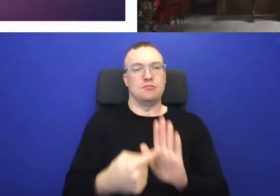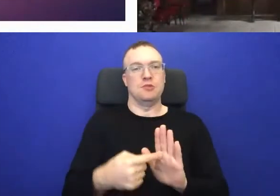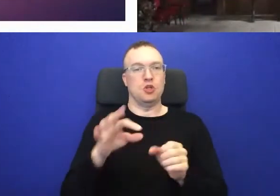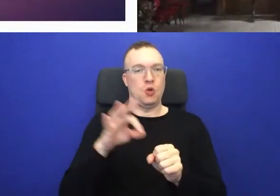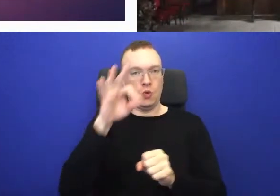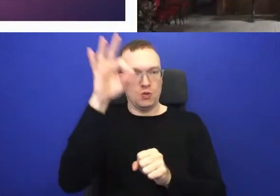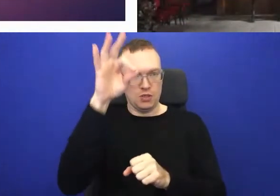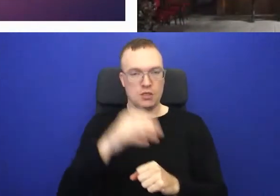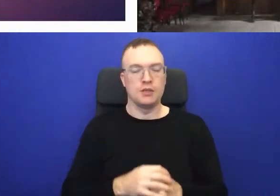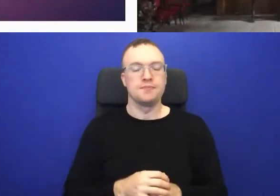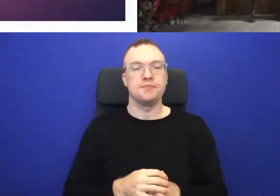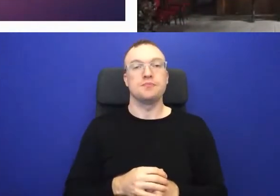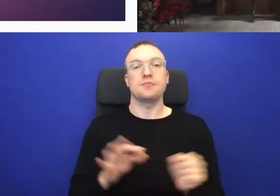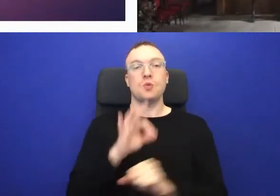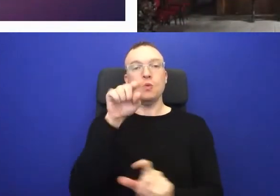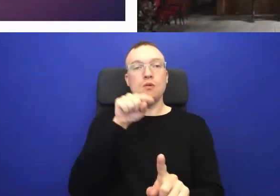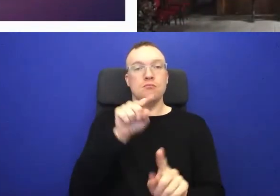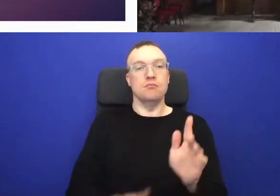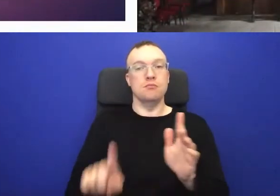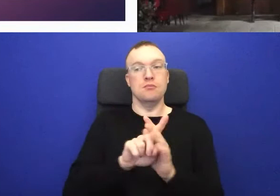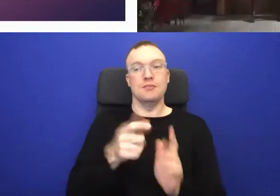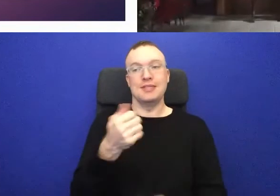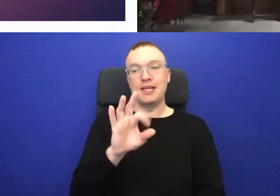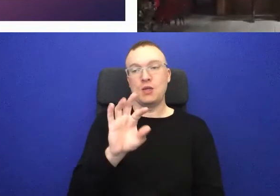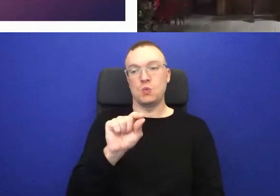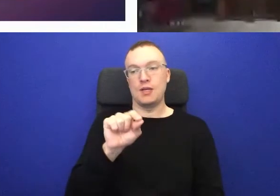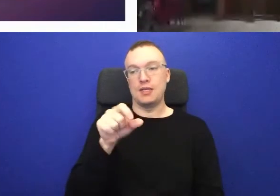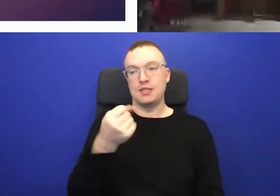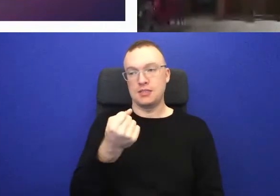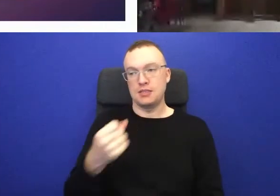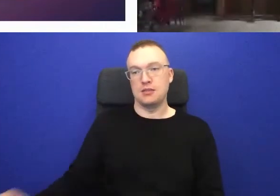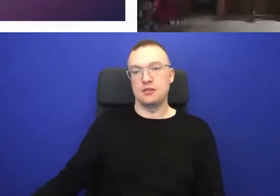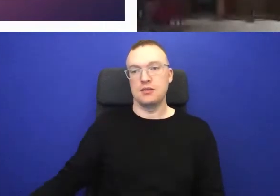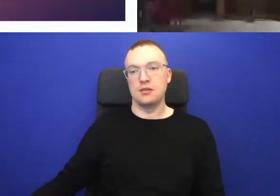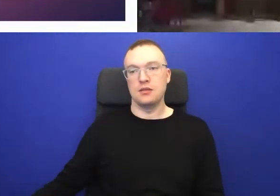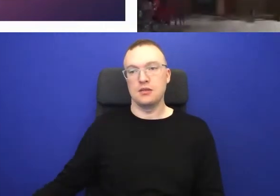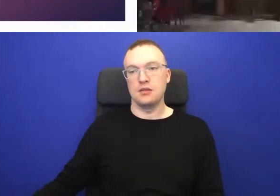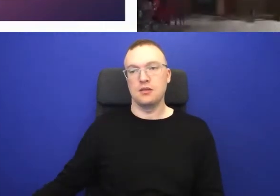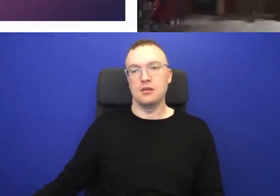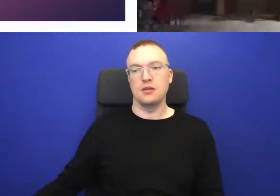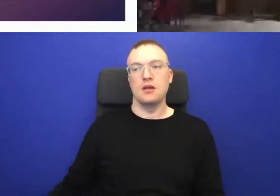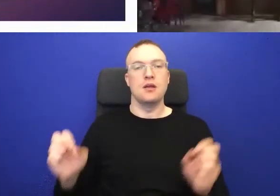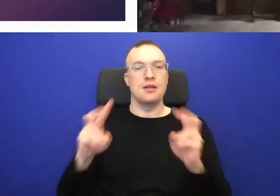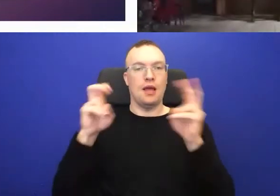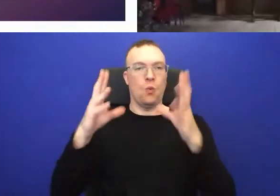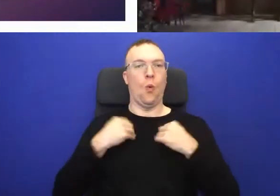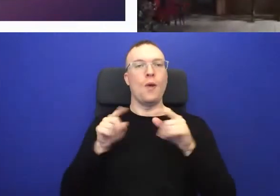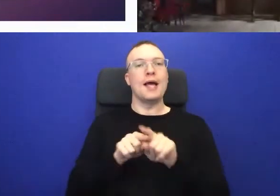And this ghost appears in the 1920s when the castle was owned as a private